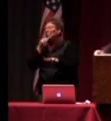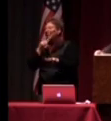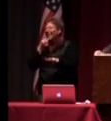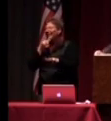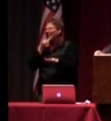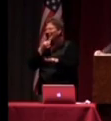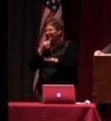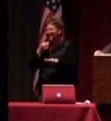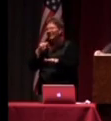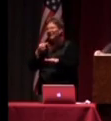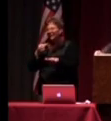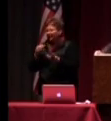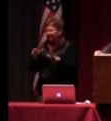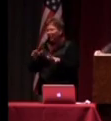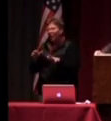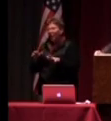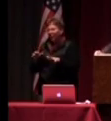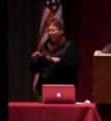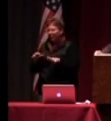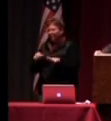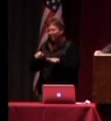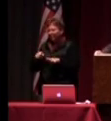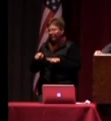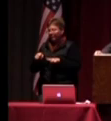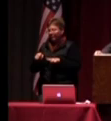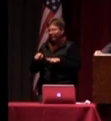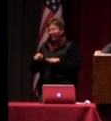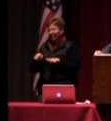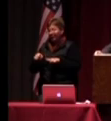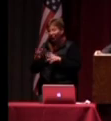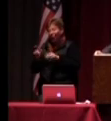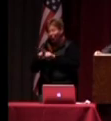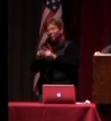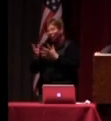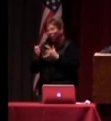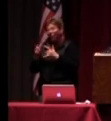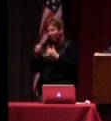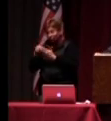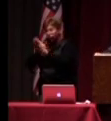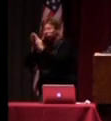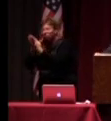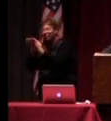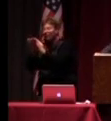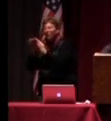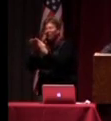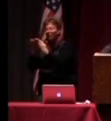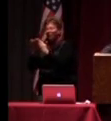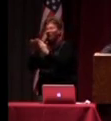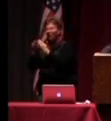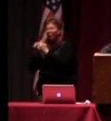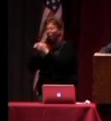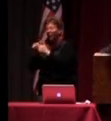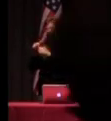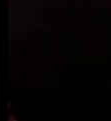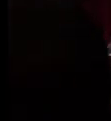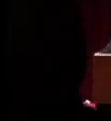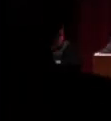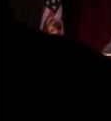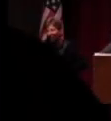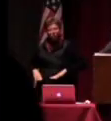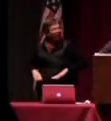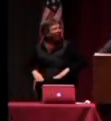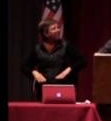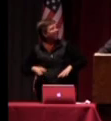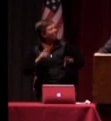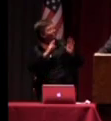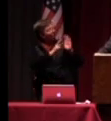frustratingly difficult even to bring a new campaign against Russia to conclusion. It was marked by the hideous draw that was the Battle of Eylau. You can see